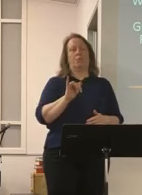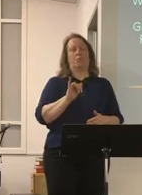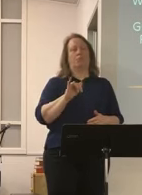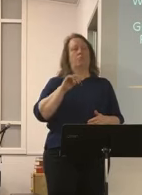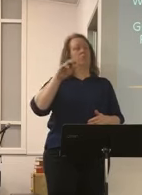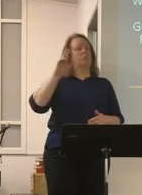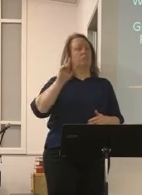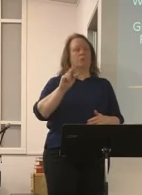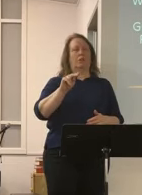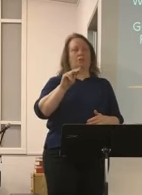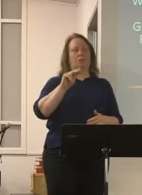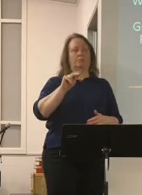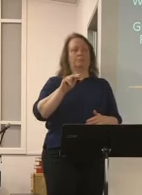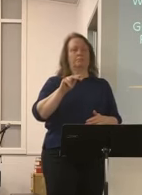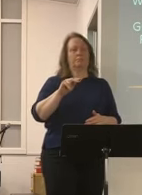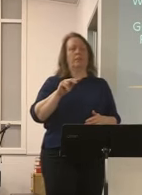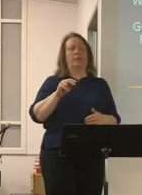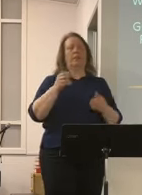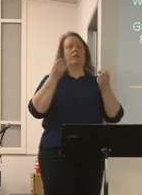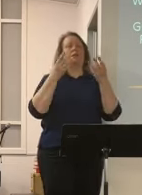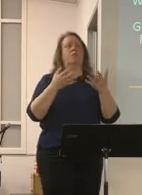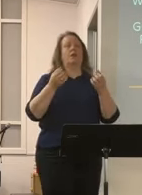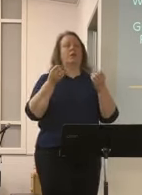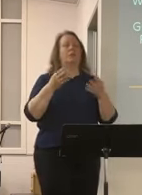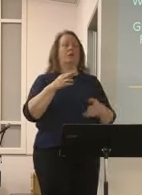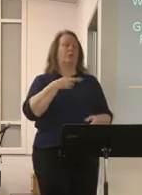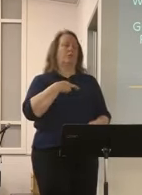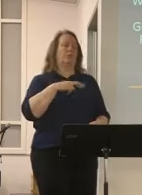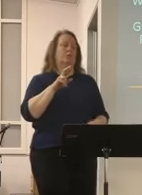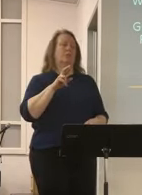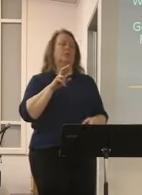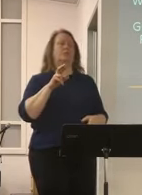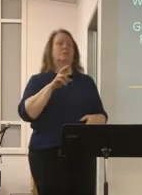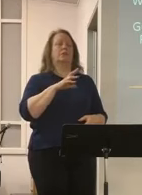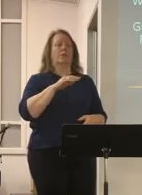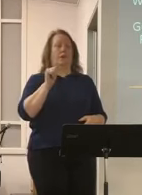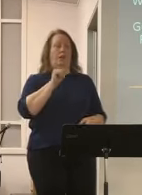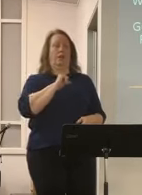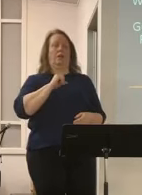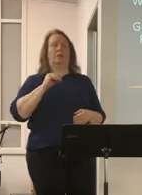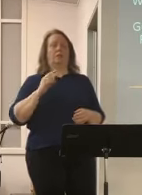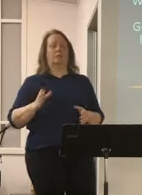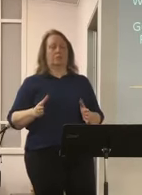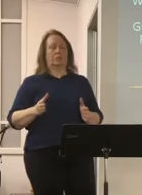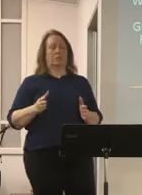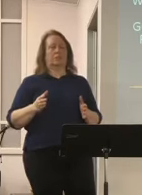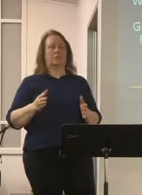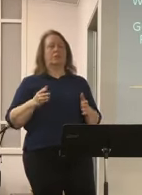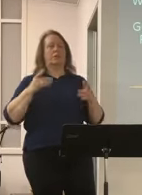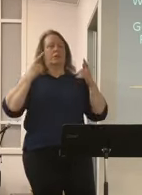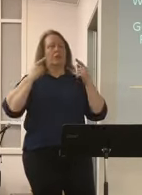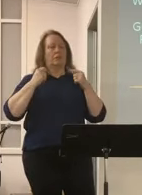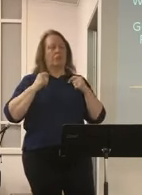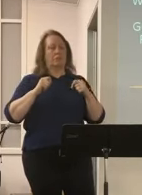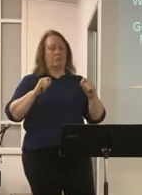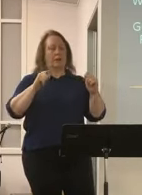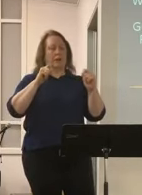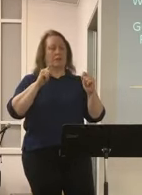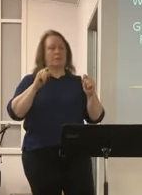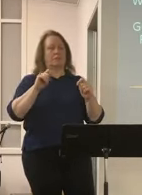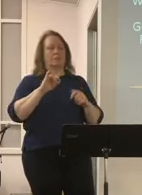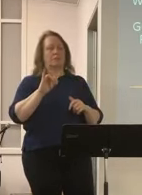no, it's not. A lot of religions, including Christianity, strive for an outcome that's similar,